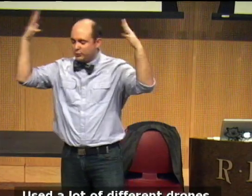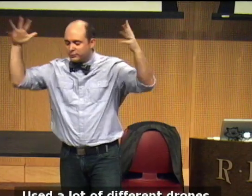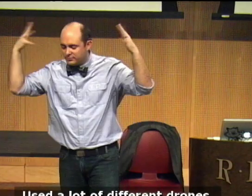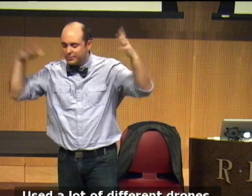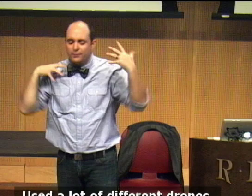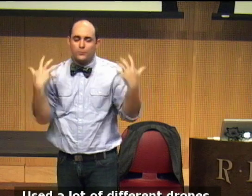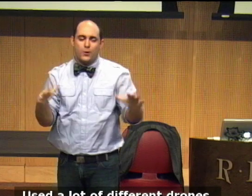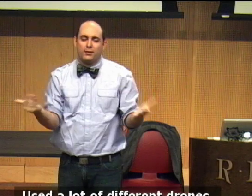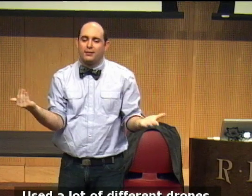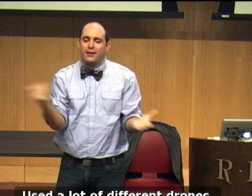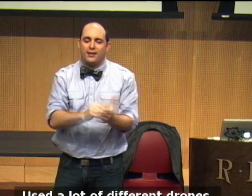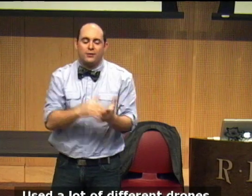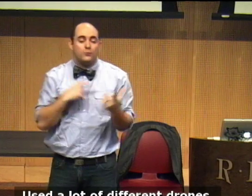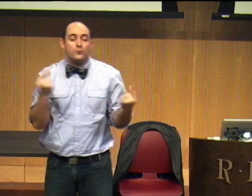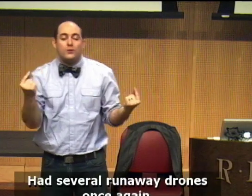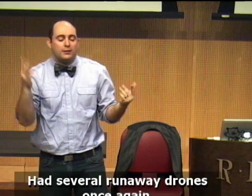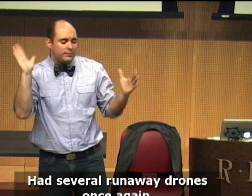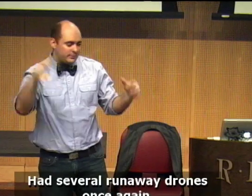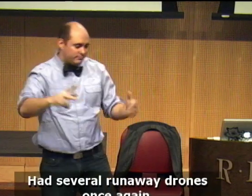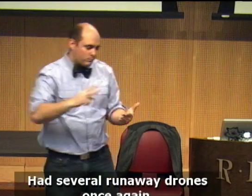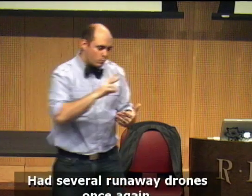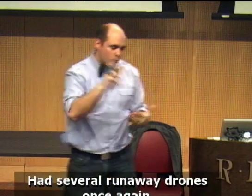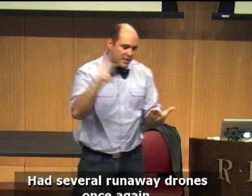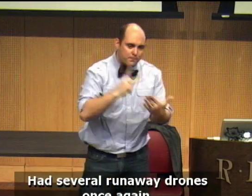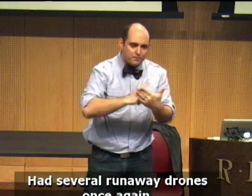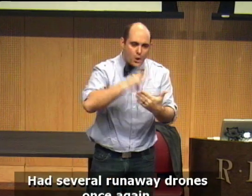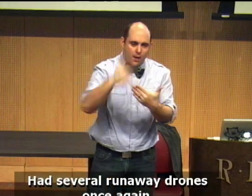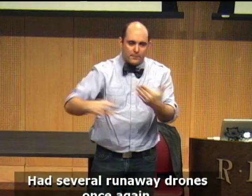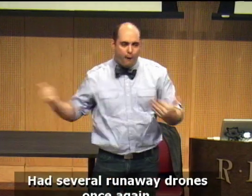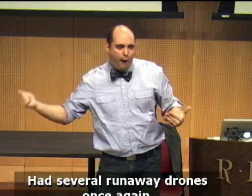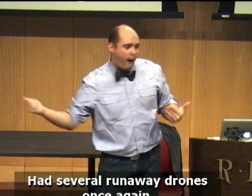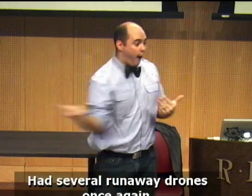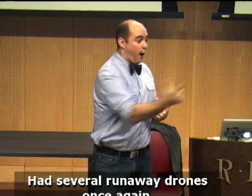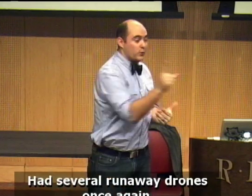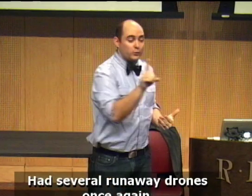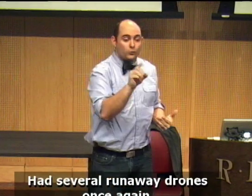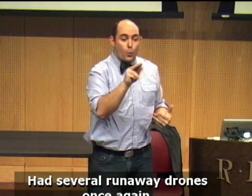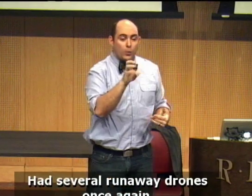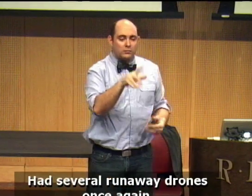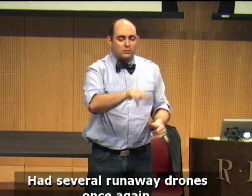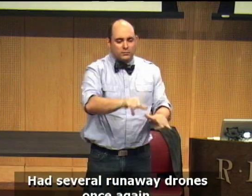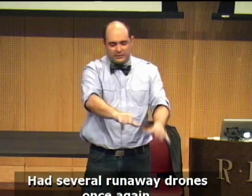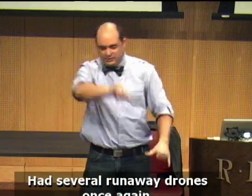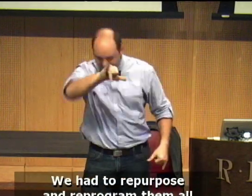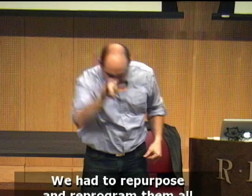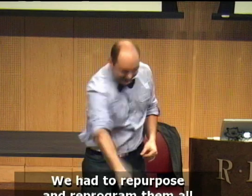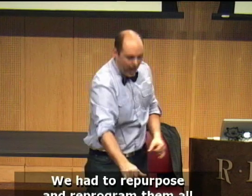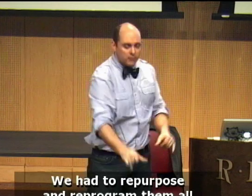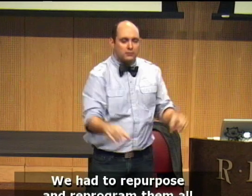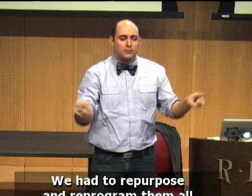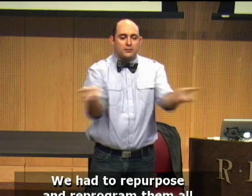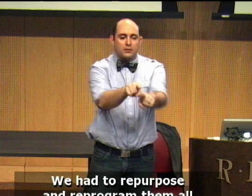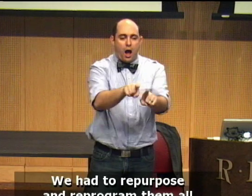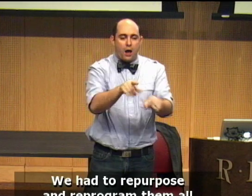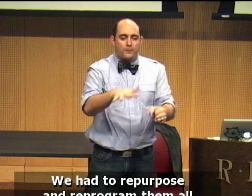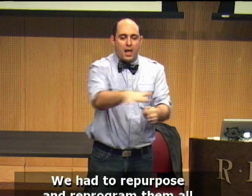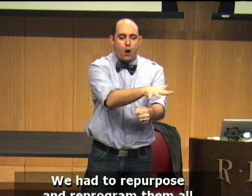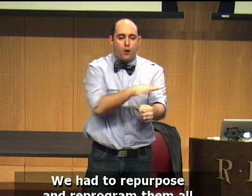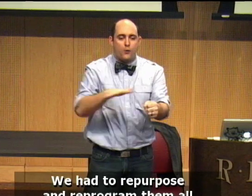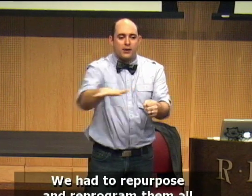different drones, had several runaway drones once again. We had to repurpose and reprogram